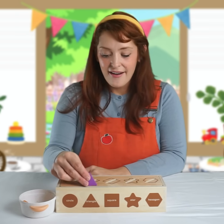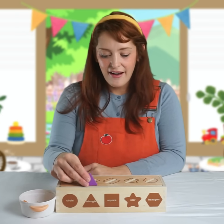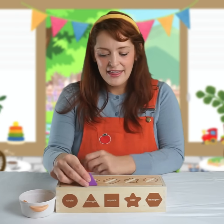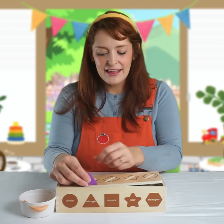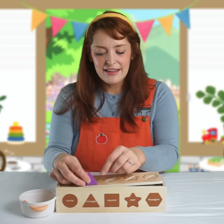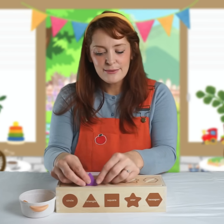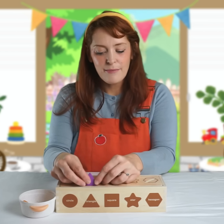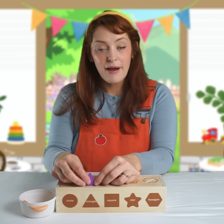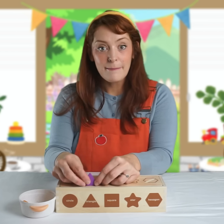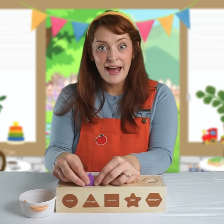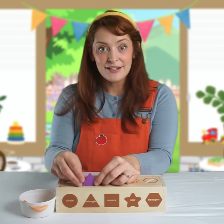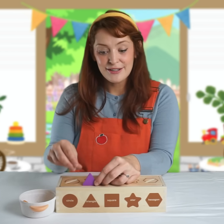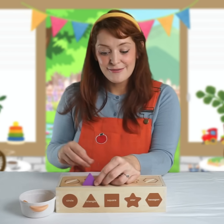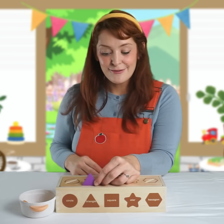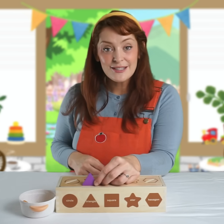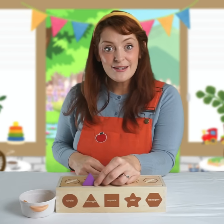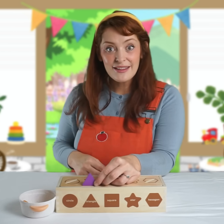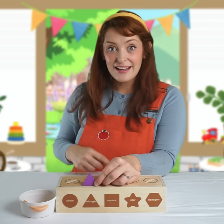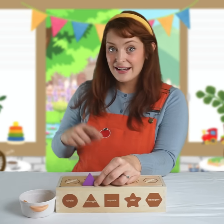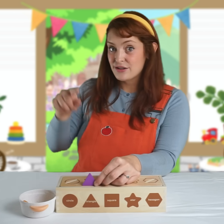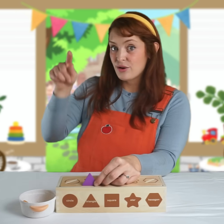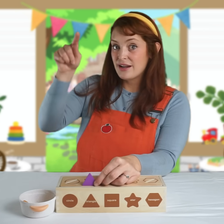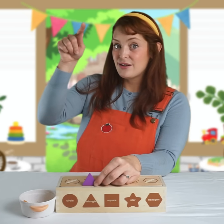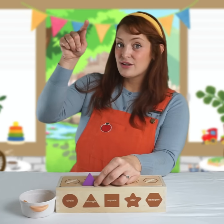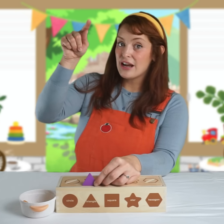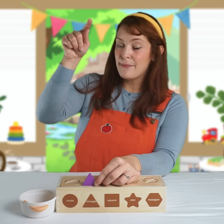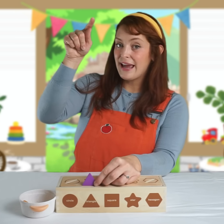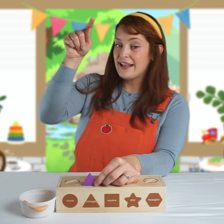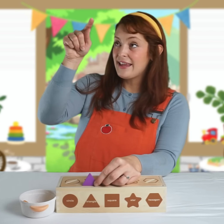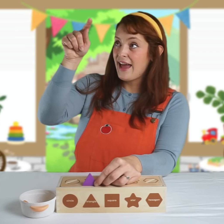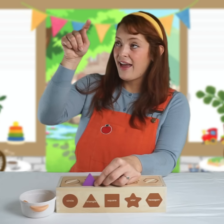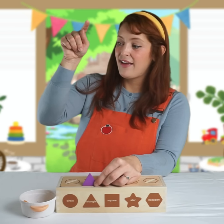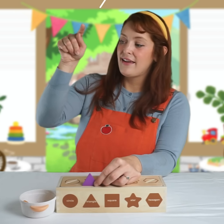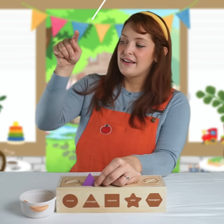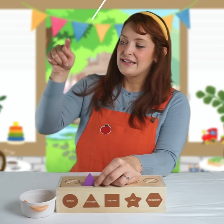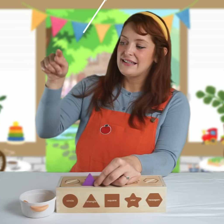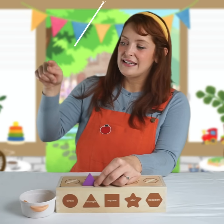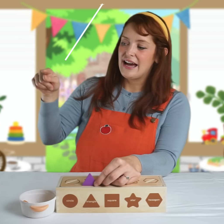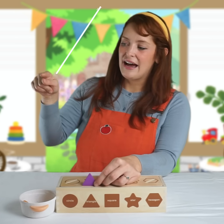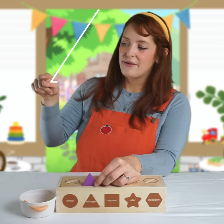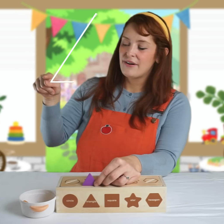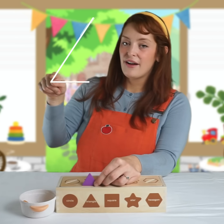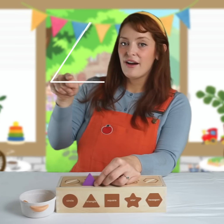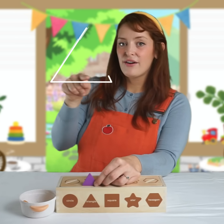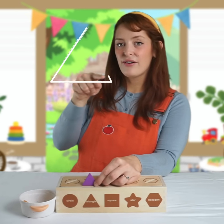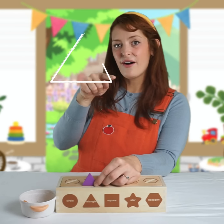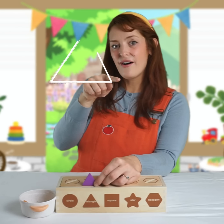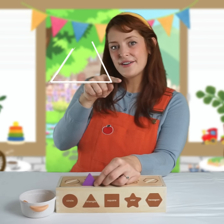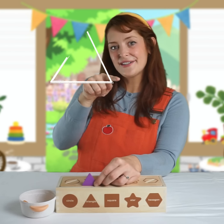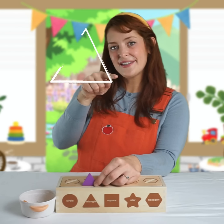I think this one might match. What do you think? Let's try and do the shape again in the air. Down, across